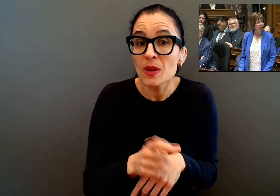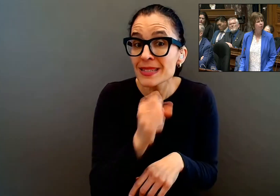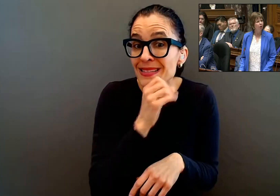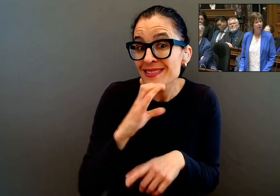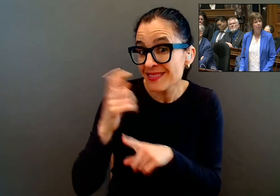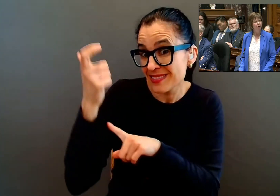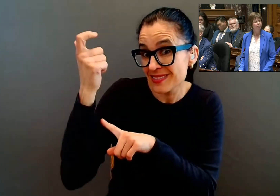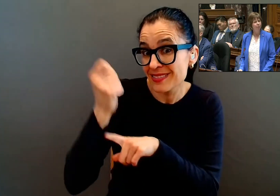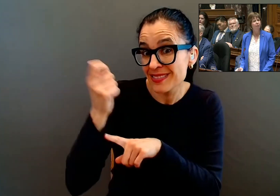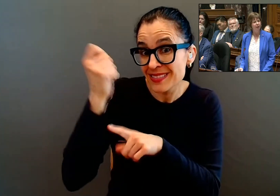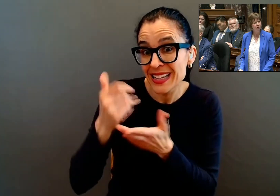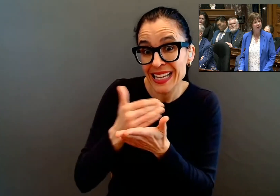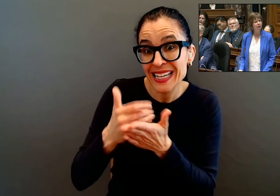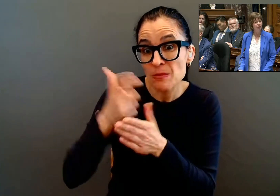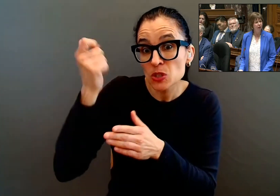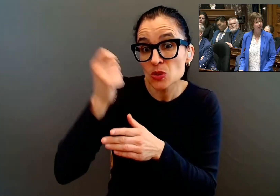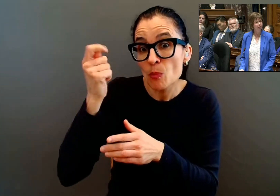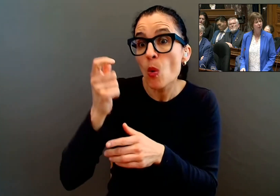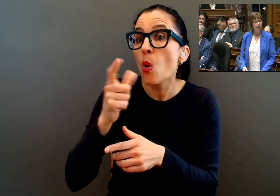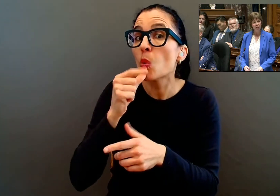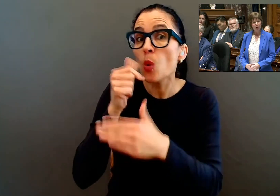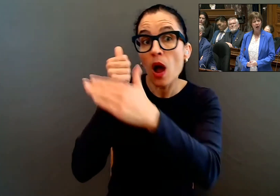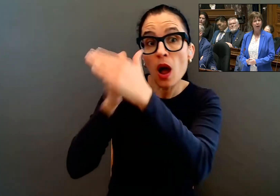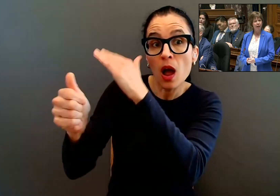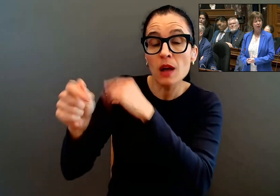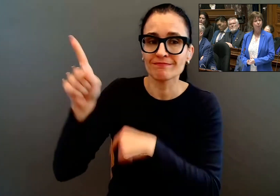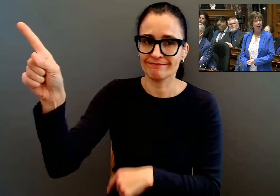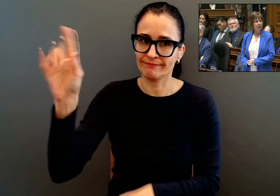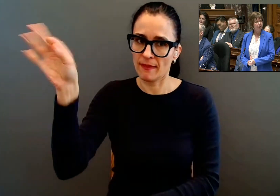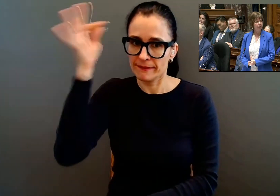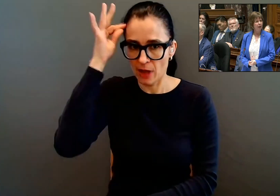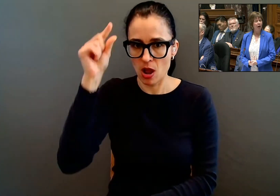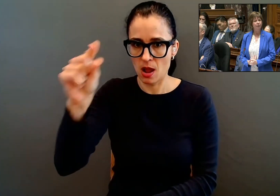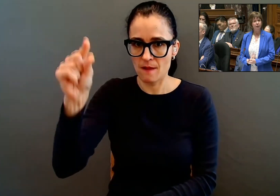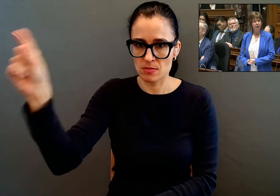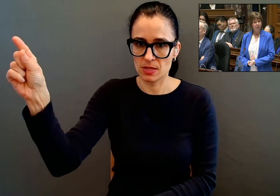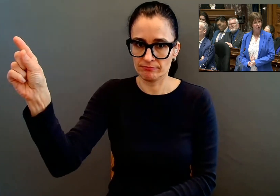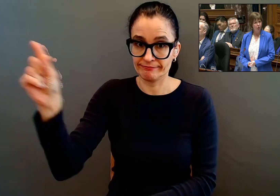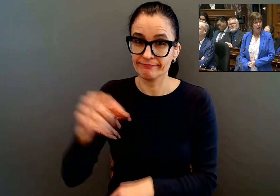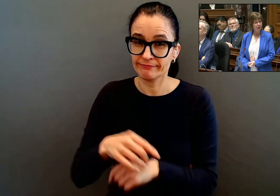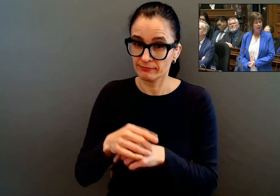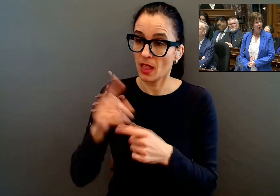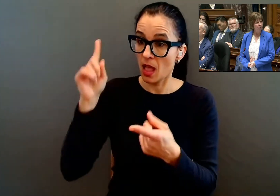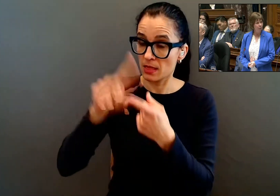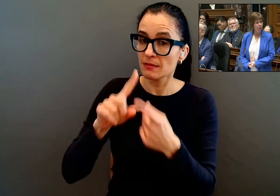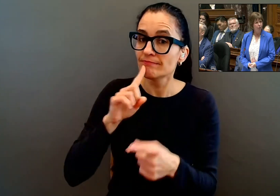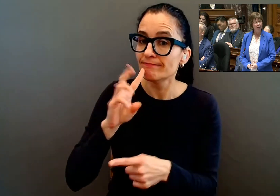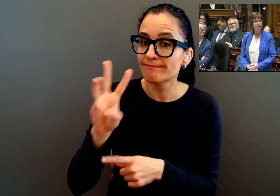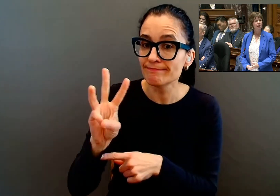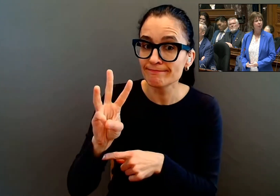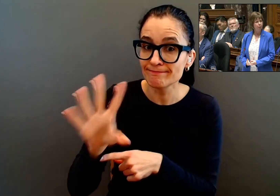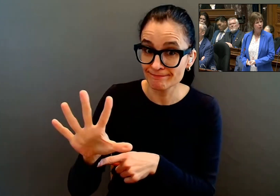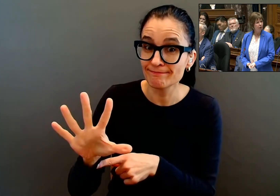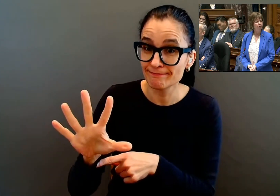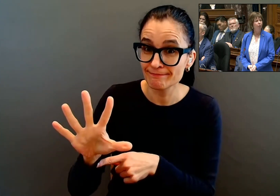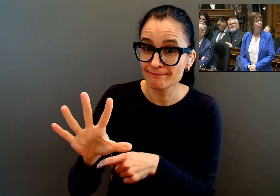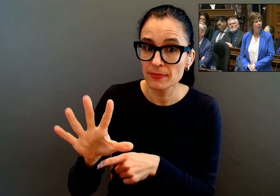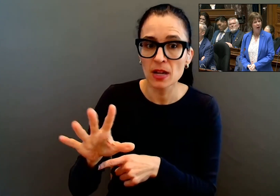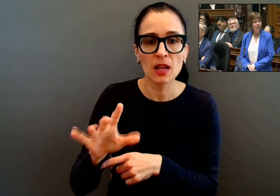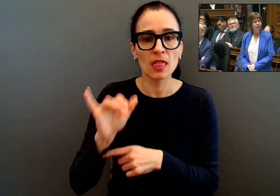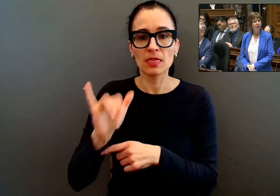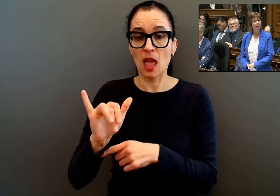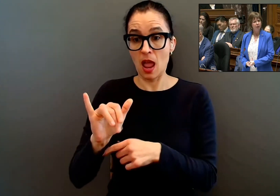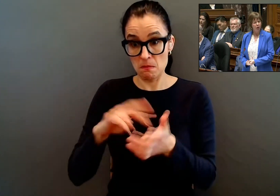not stopped our government from investing in seniors, expanding the SAFER grant to help them with rent, building